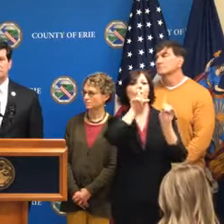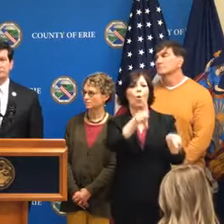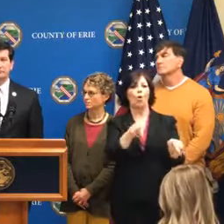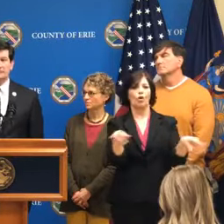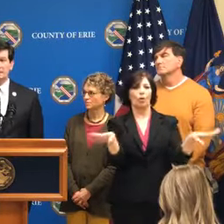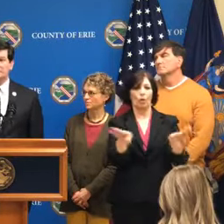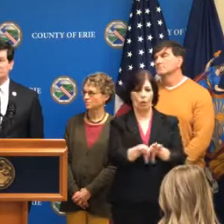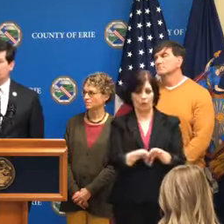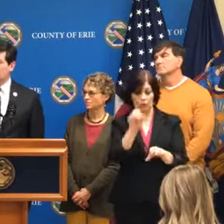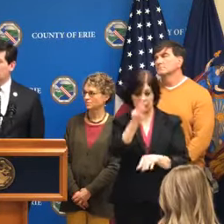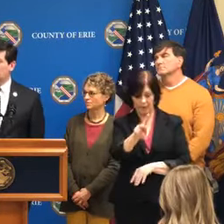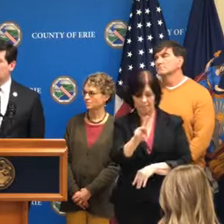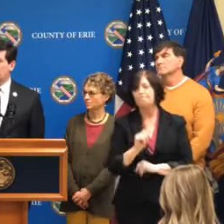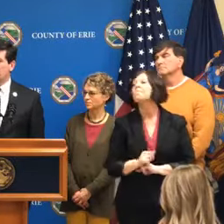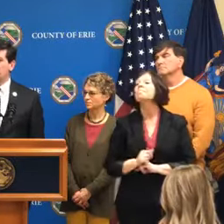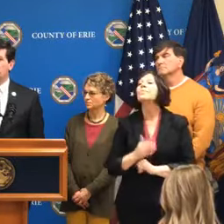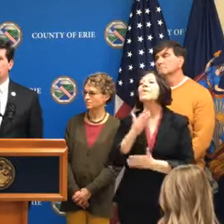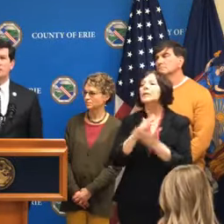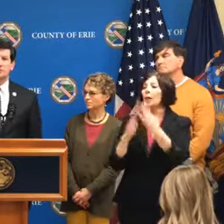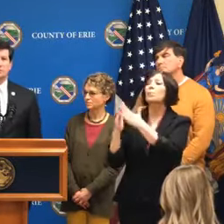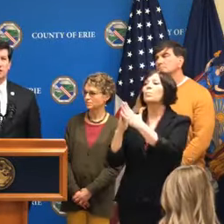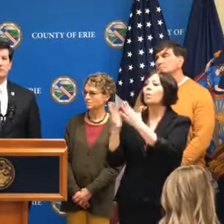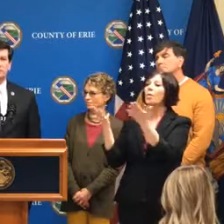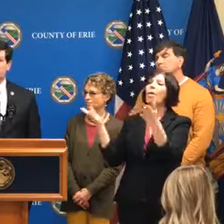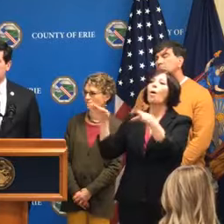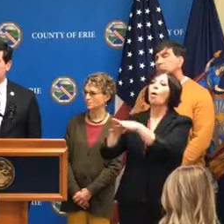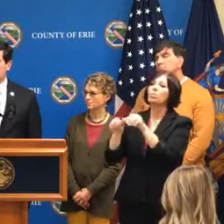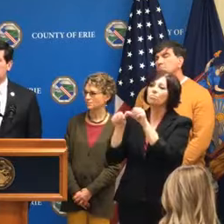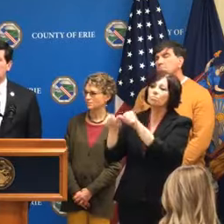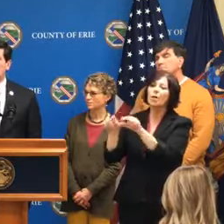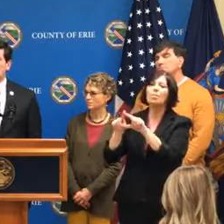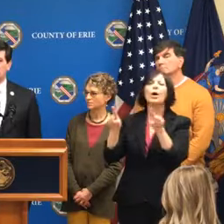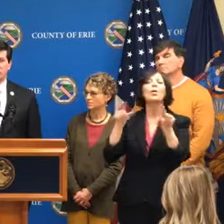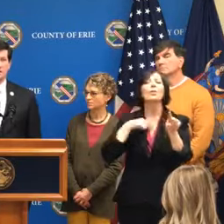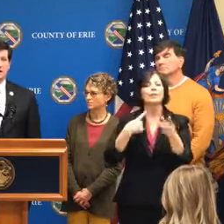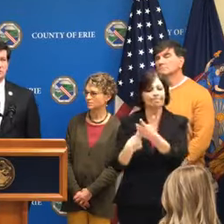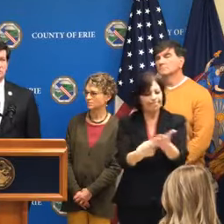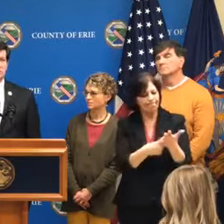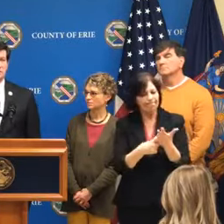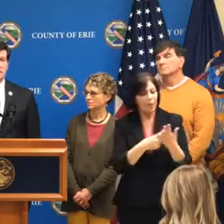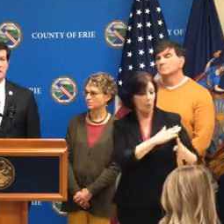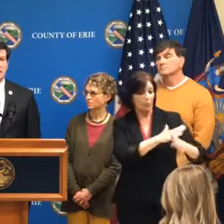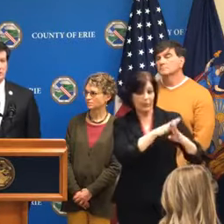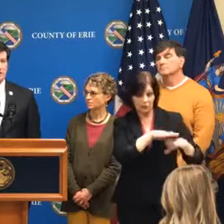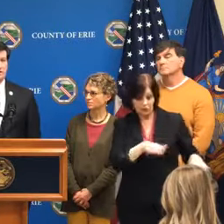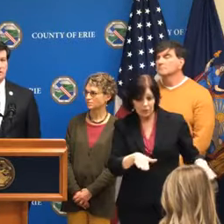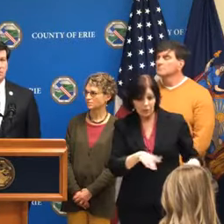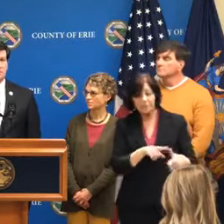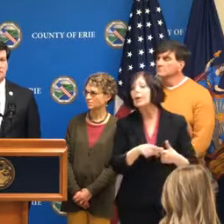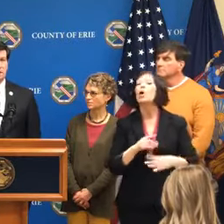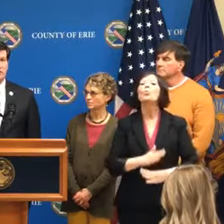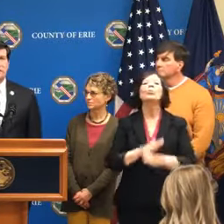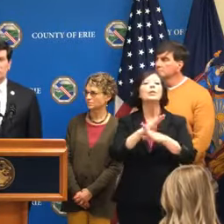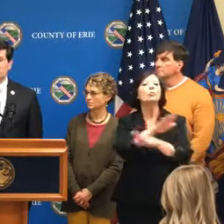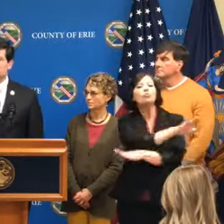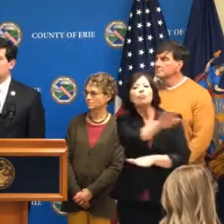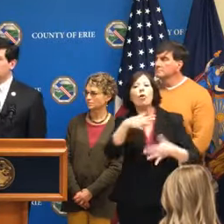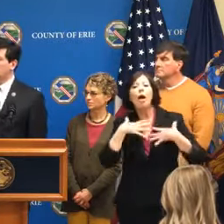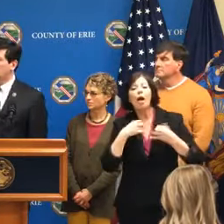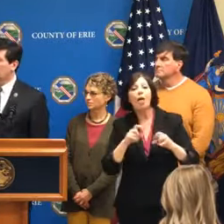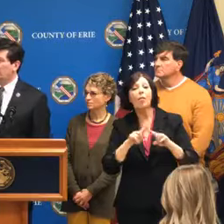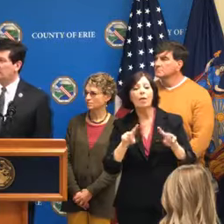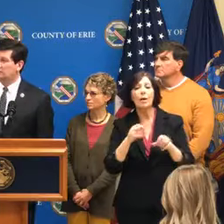closure. Some other communities have done that, but we want to do what's right for the greater community, protecting our children and protecting the public's health, but